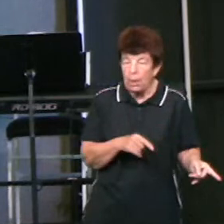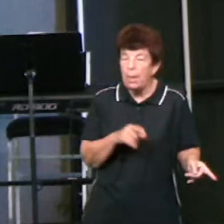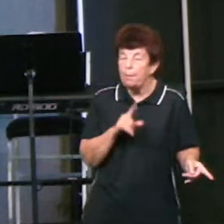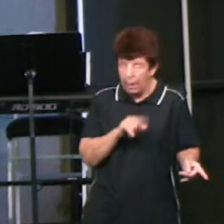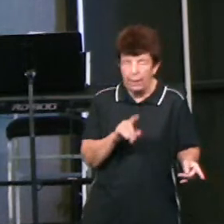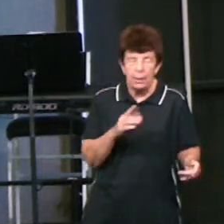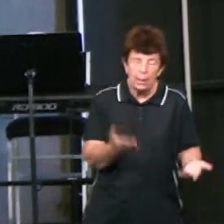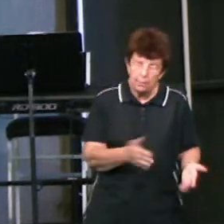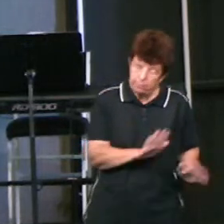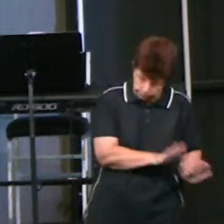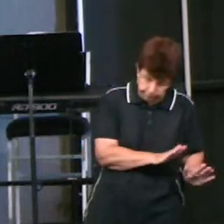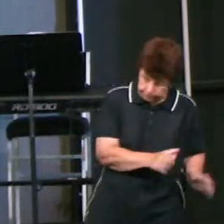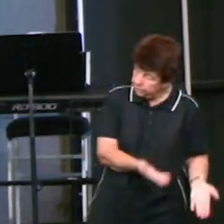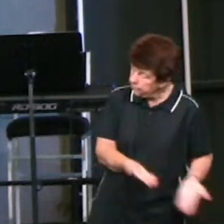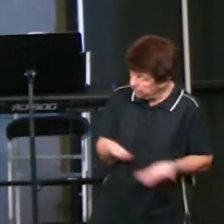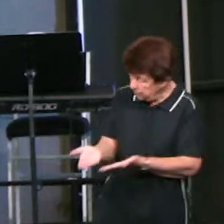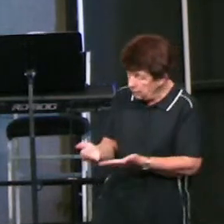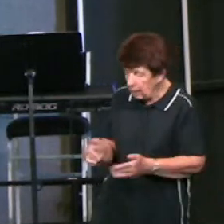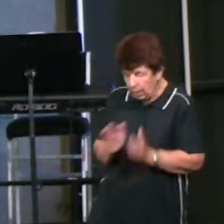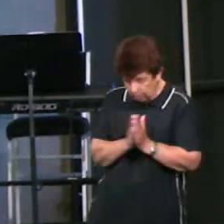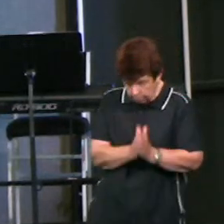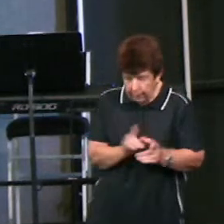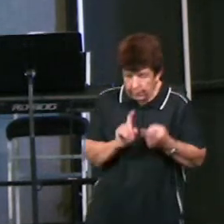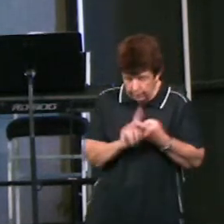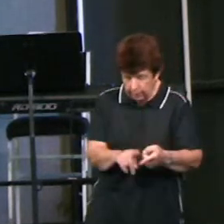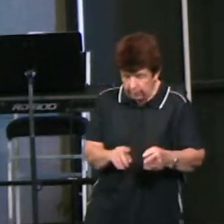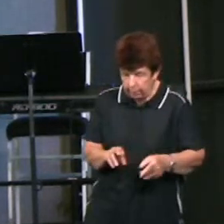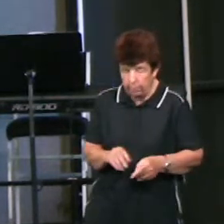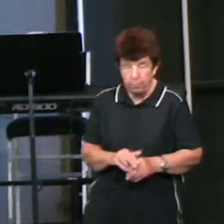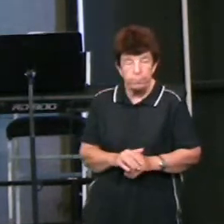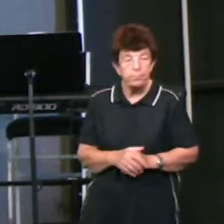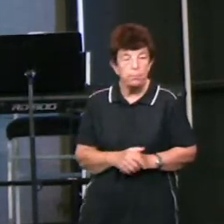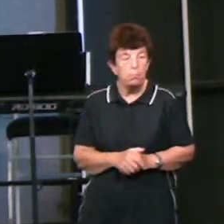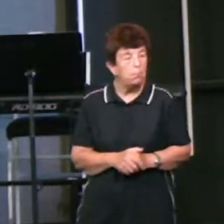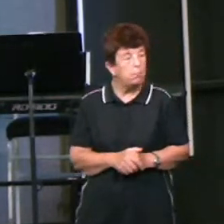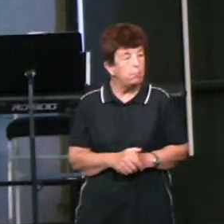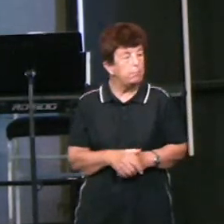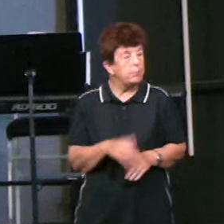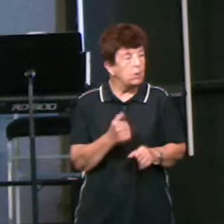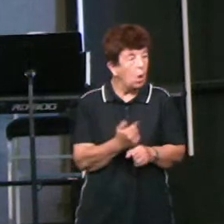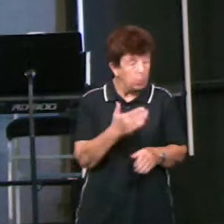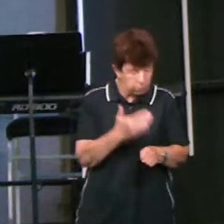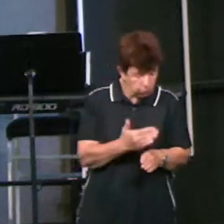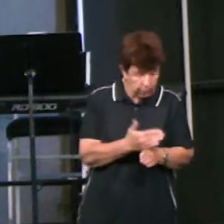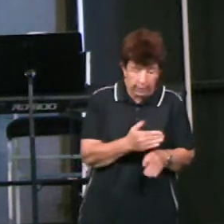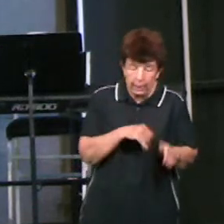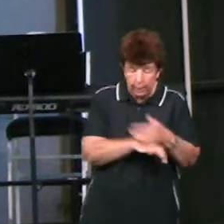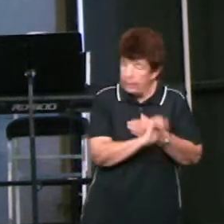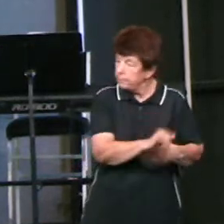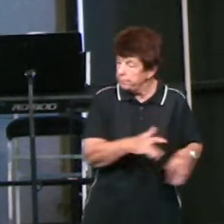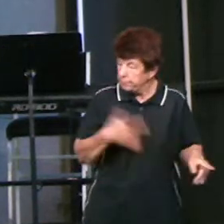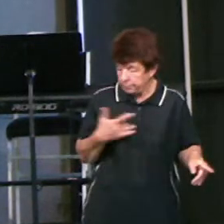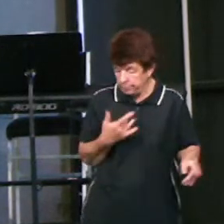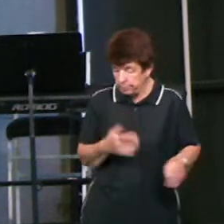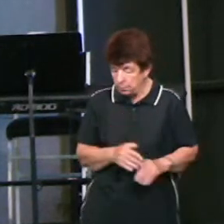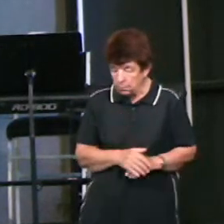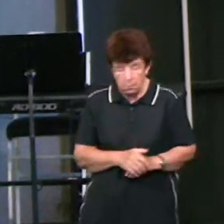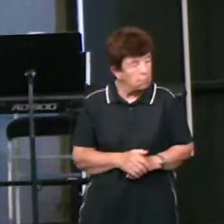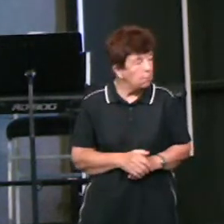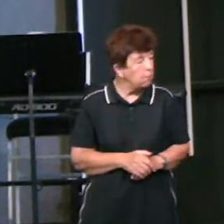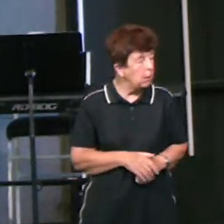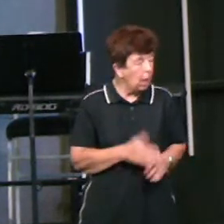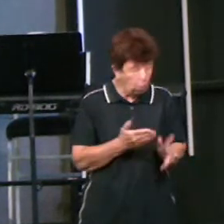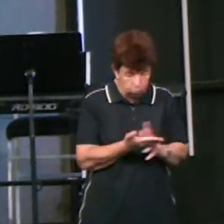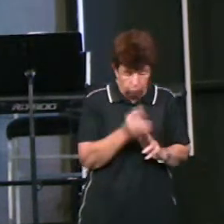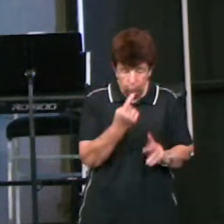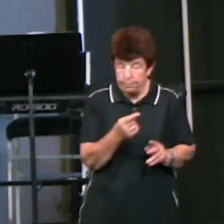generously to those who needed it. He prayed continually, we're told. God was at work in his life. And it's during one of